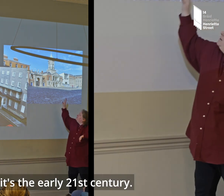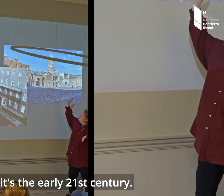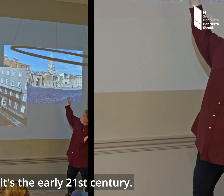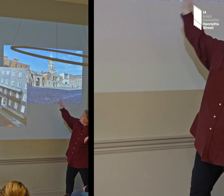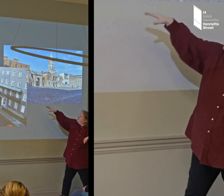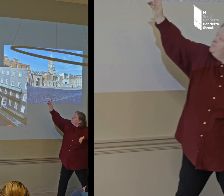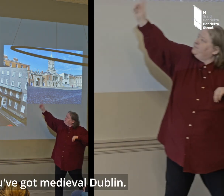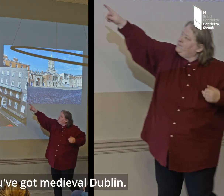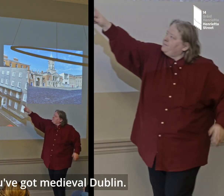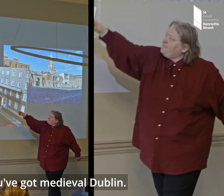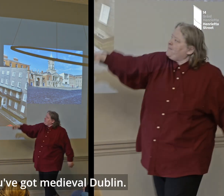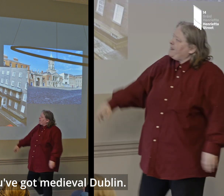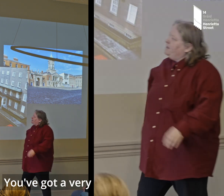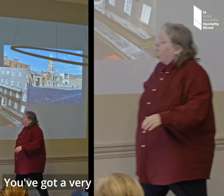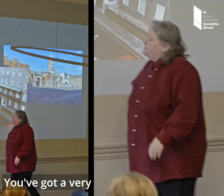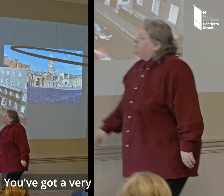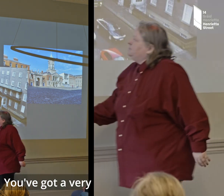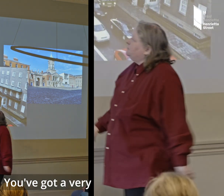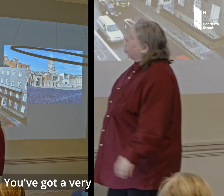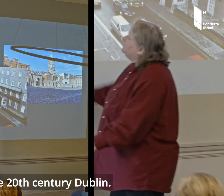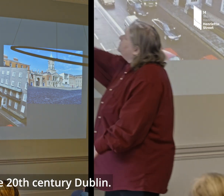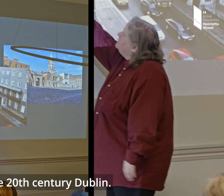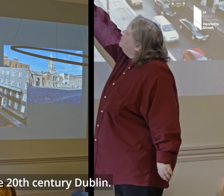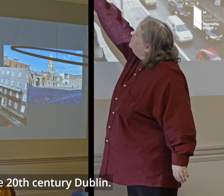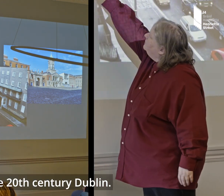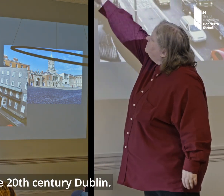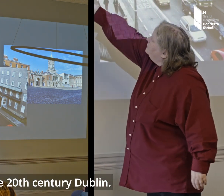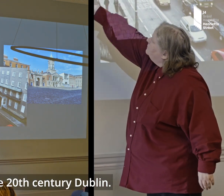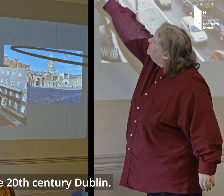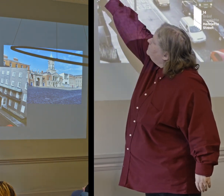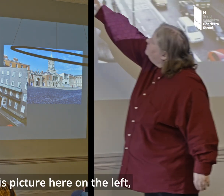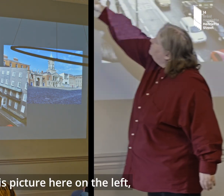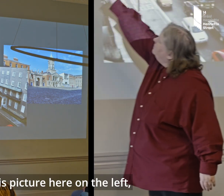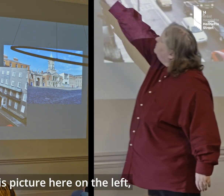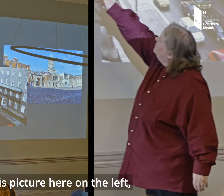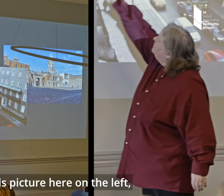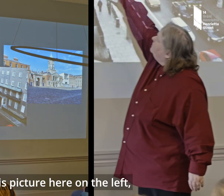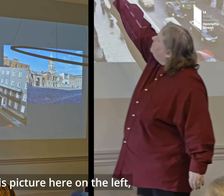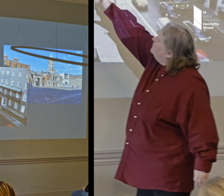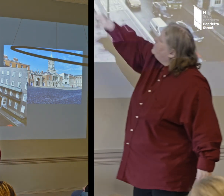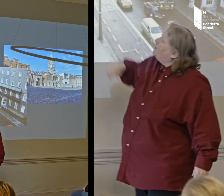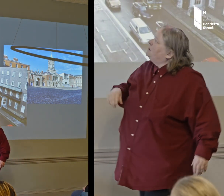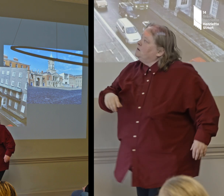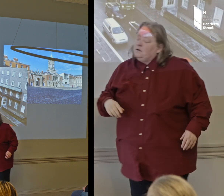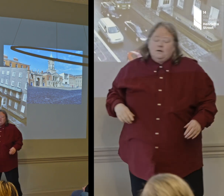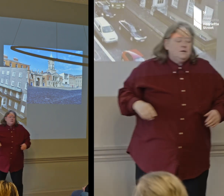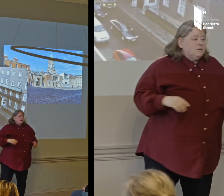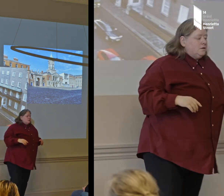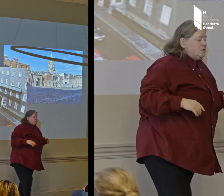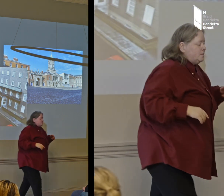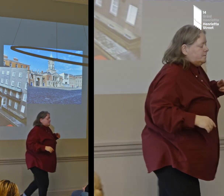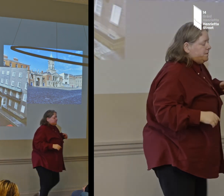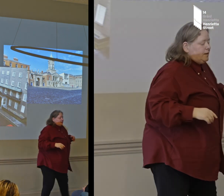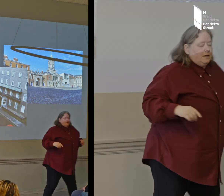21st century. So you've got medieval Dublin, you've got very late 20th century Dublin, and this picture here on the left,